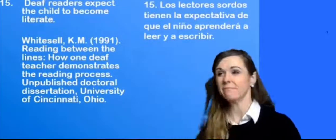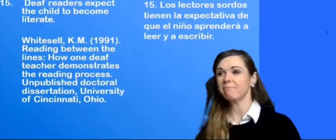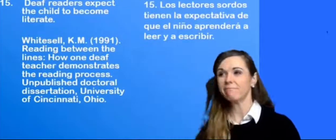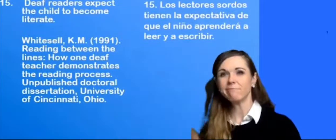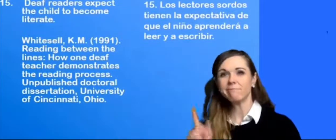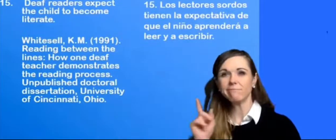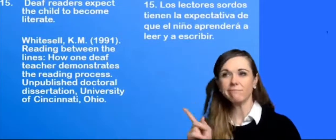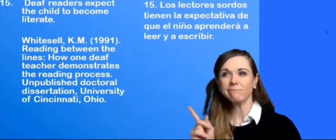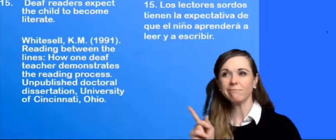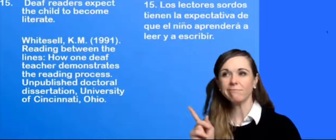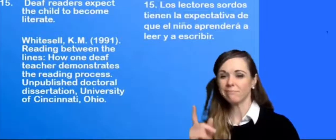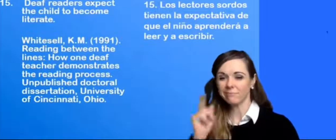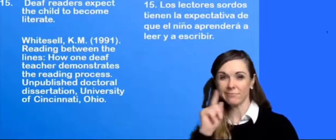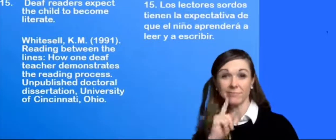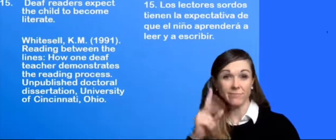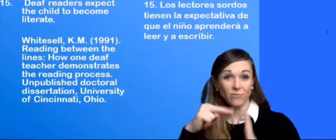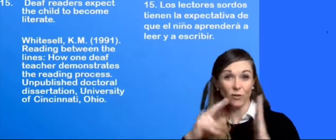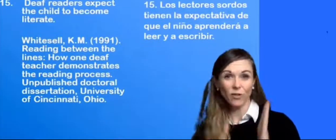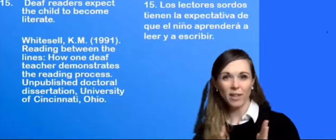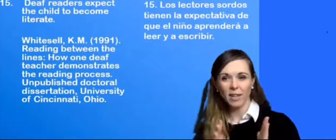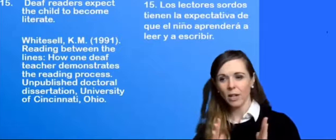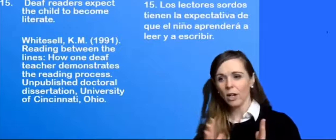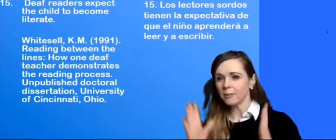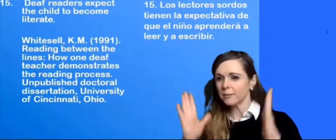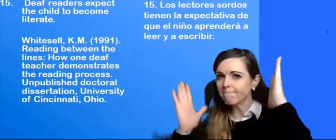The last principle, number